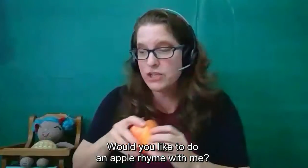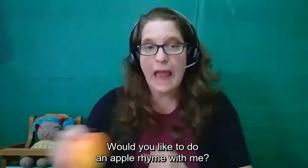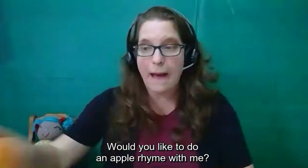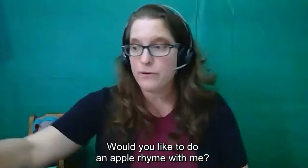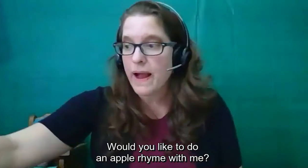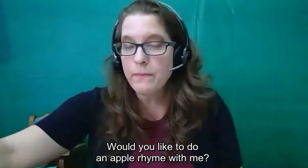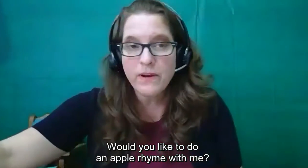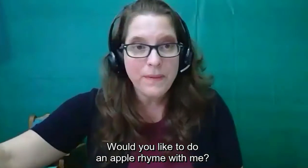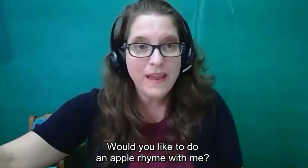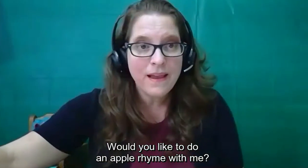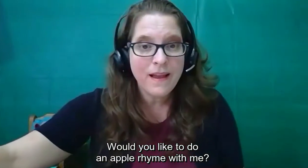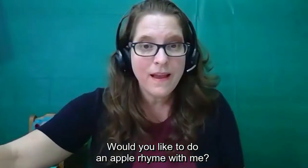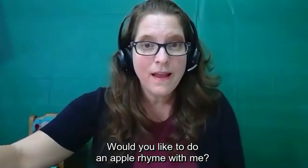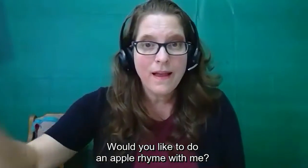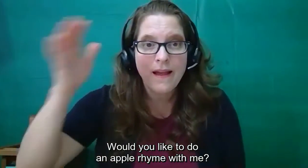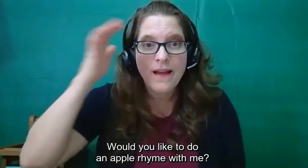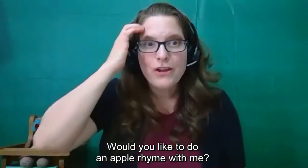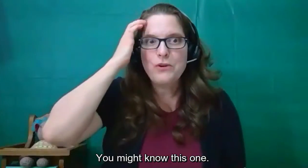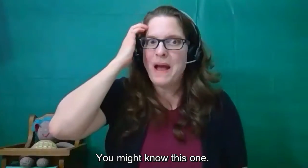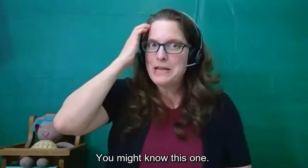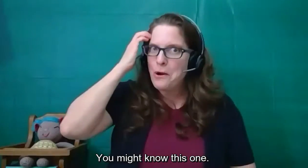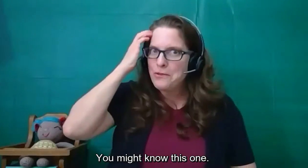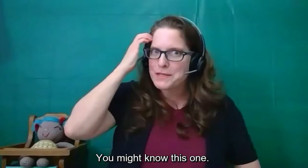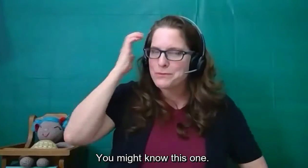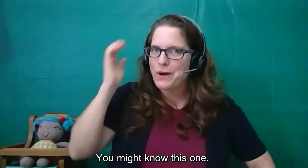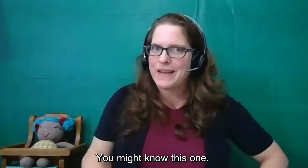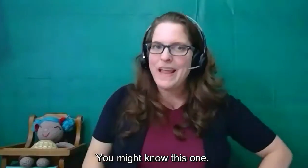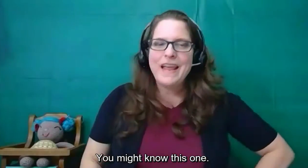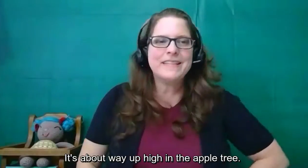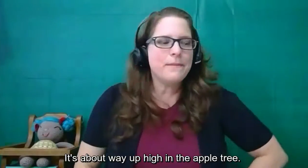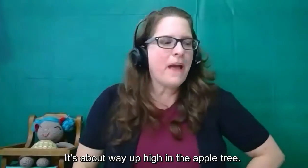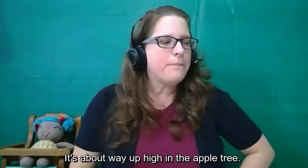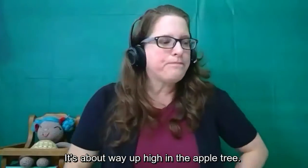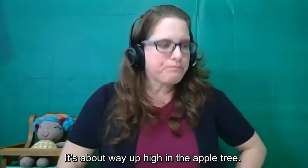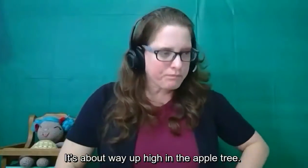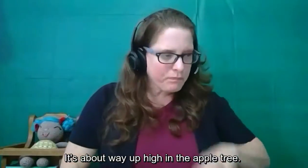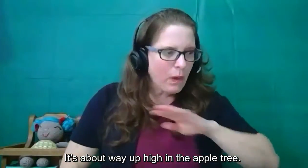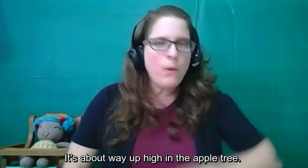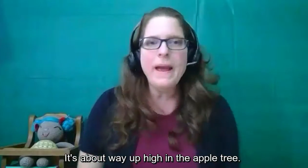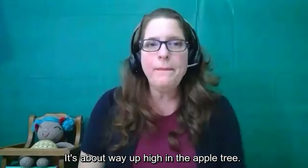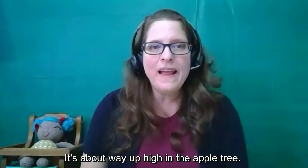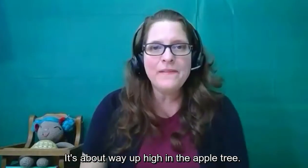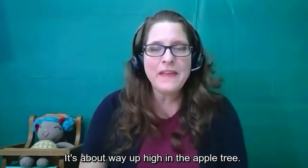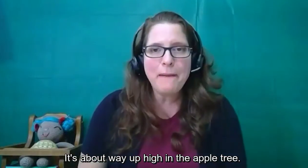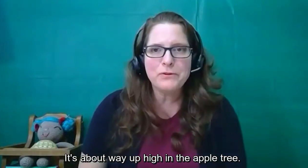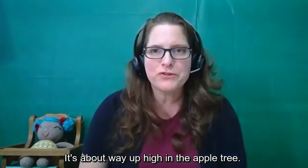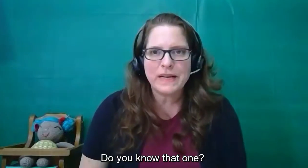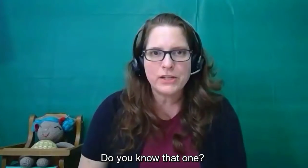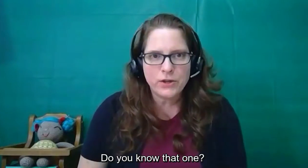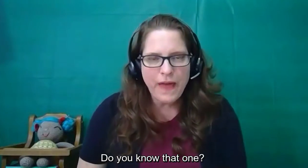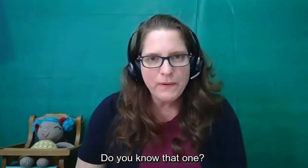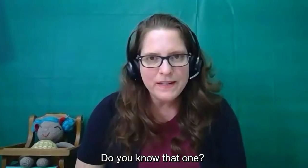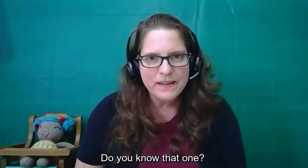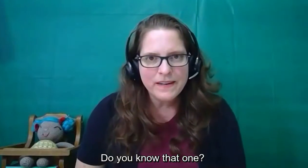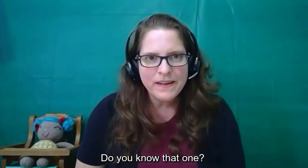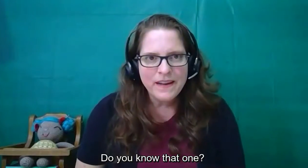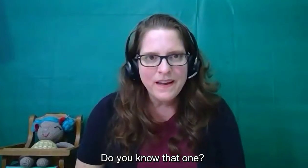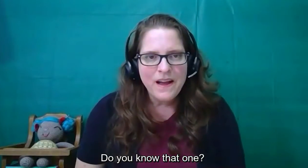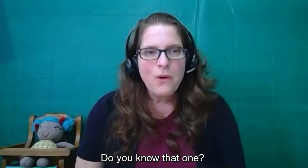an apple rhyme with me? You might know this one. It's about way up high in the apple tree. Do you know that one? Well,